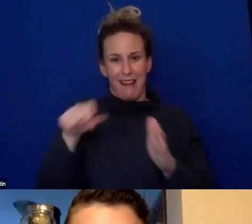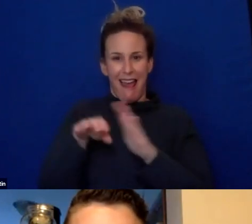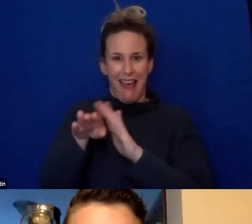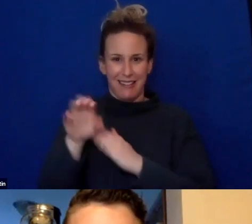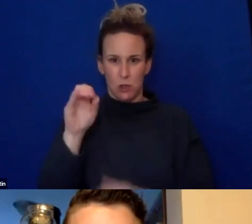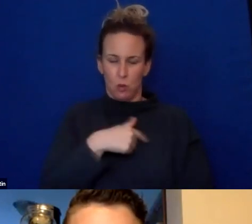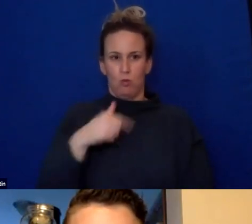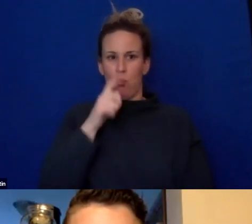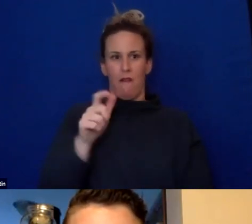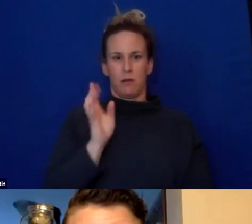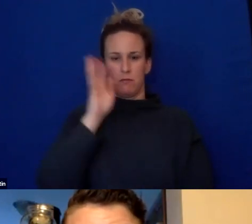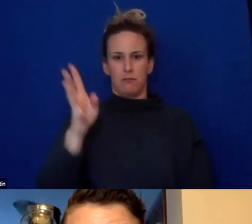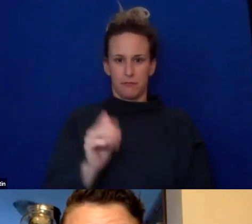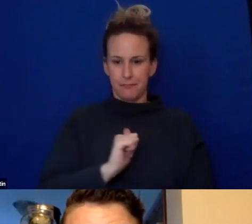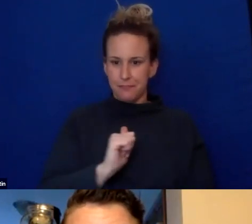wheel